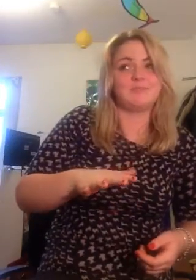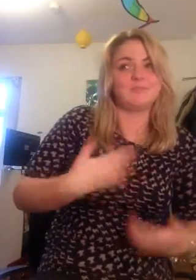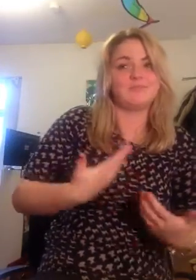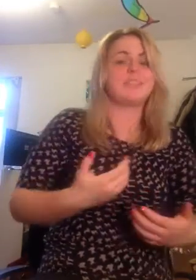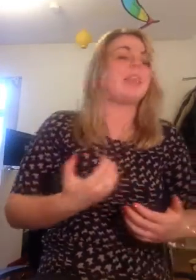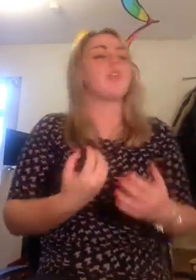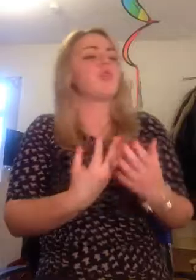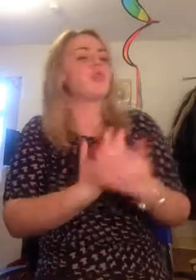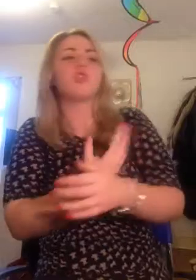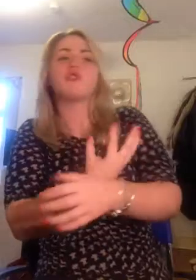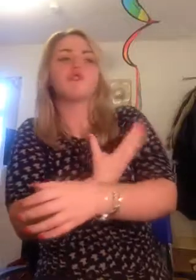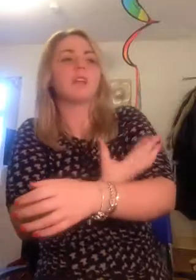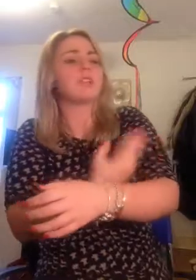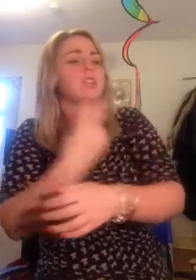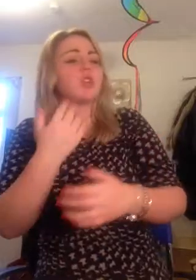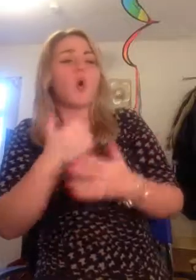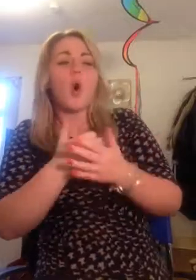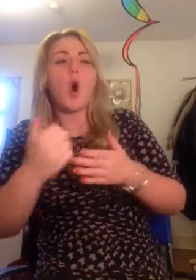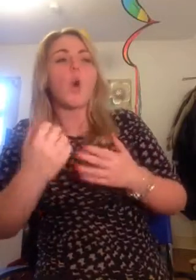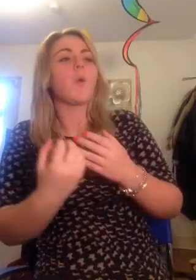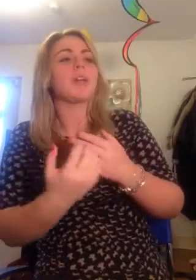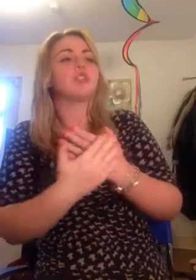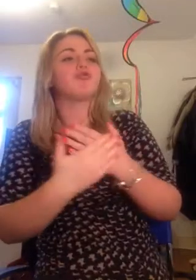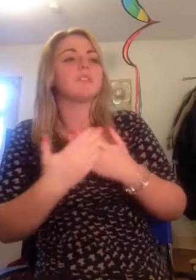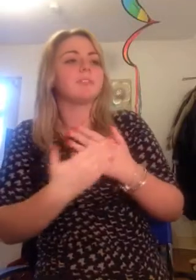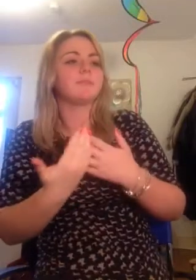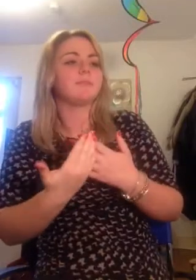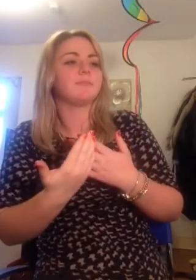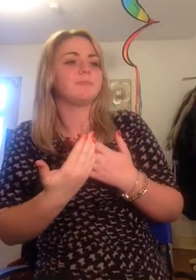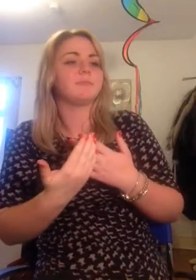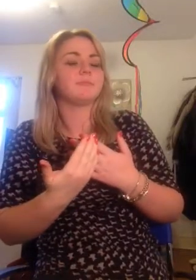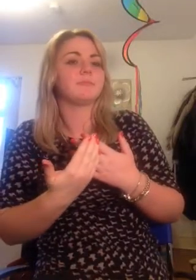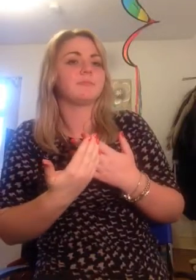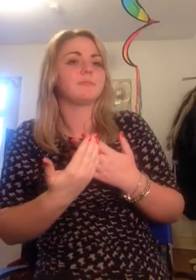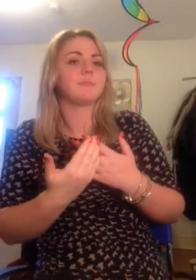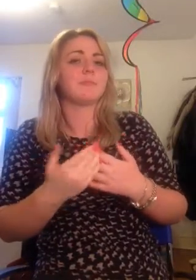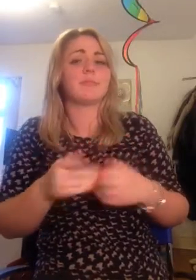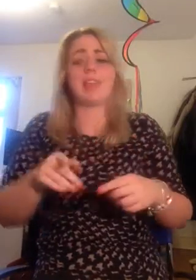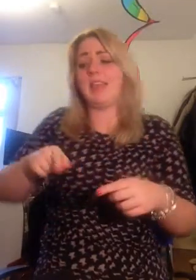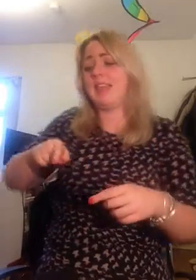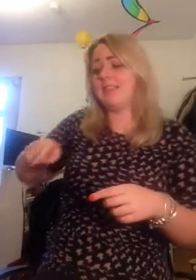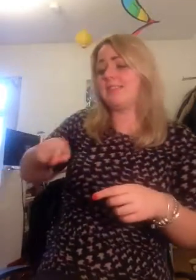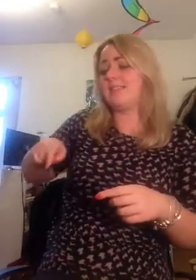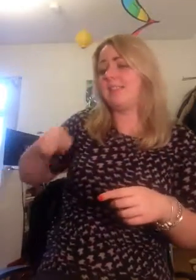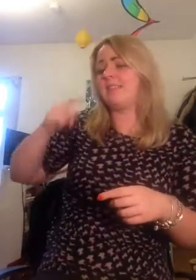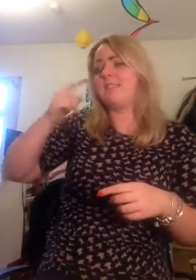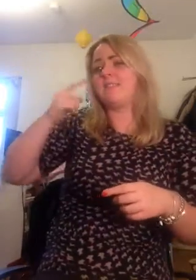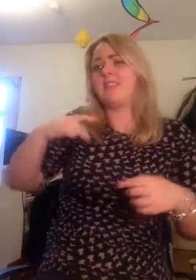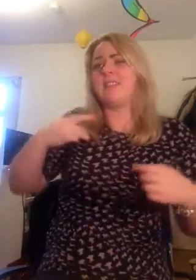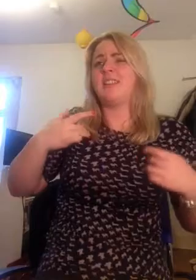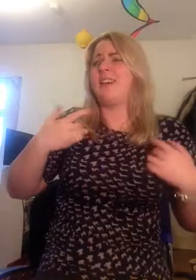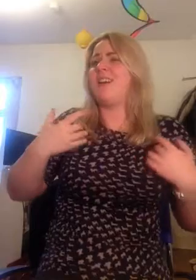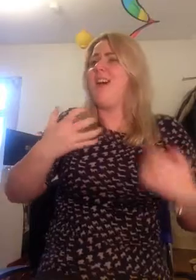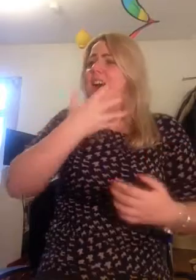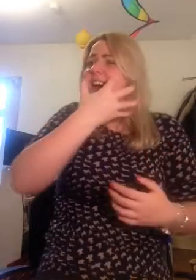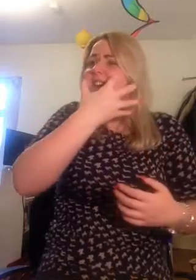they were telling me that when they were over there, they were thinking, oh, it's just far too hot. Just a stifling heat. It's just too